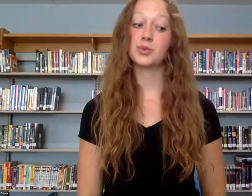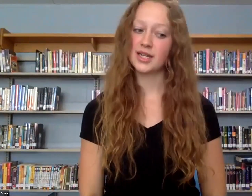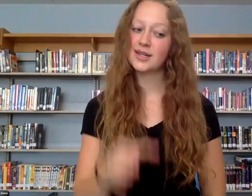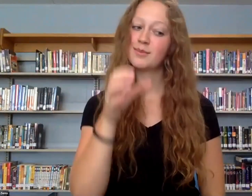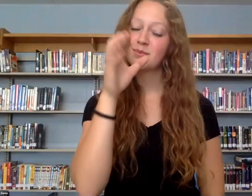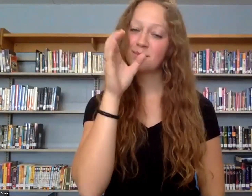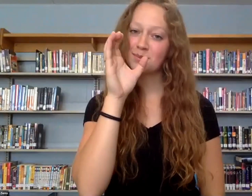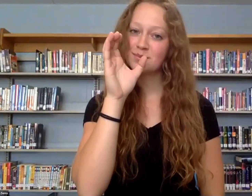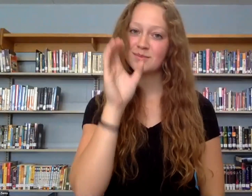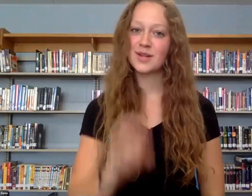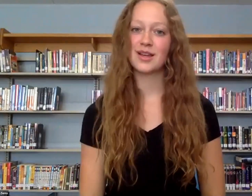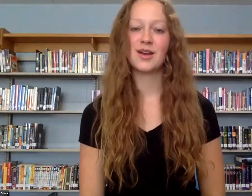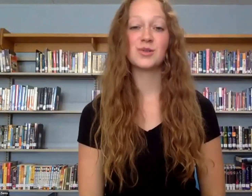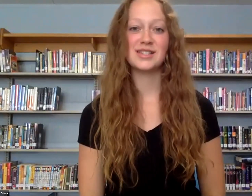drink, receive,